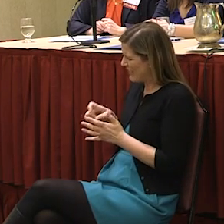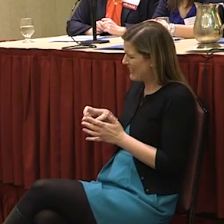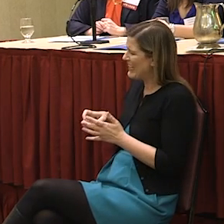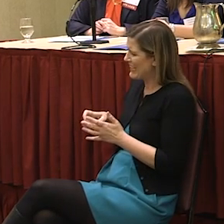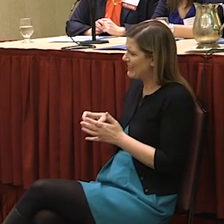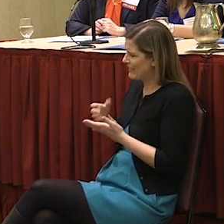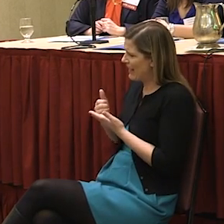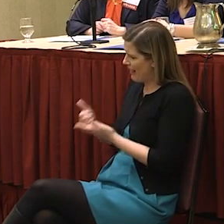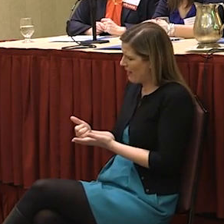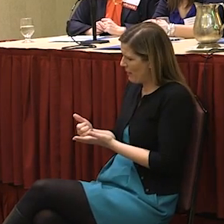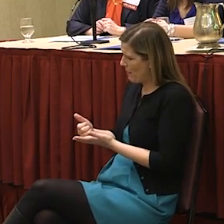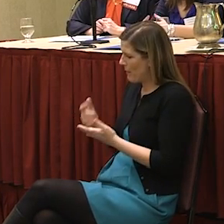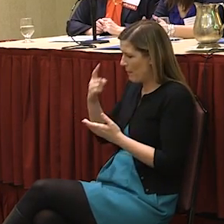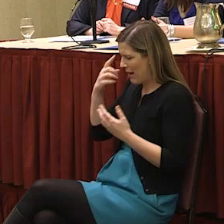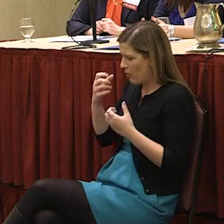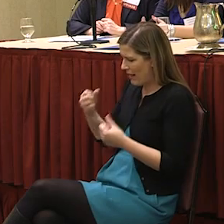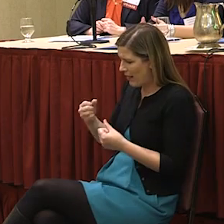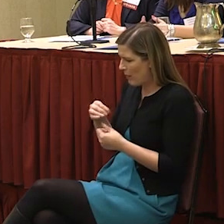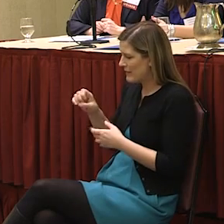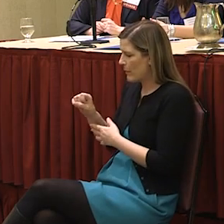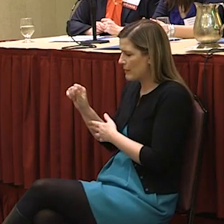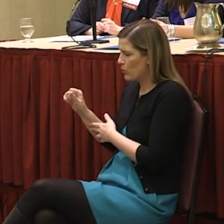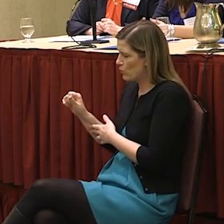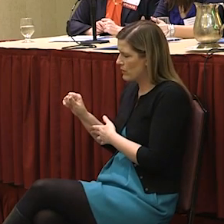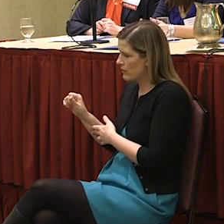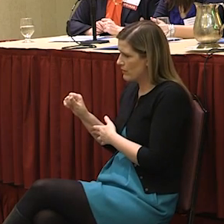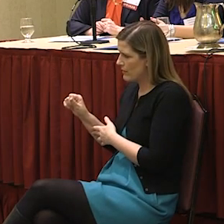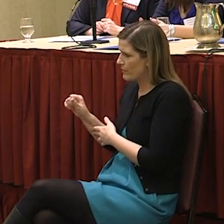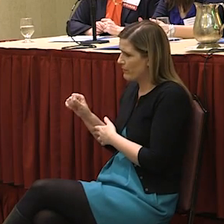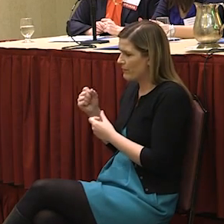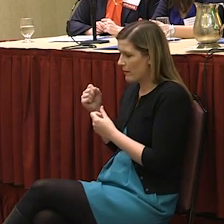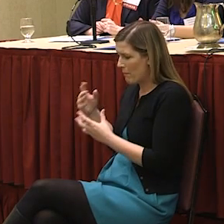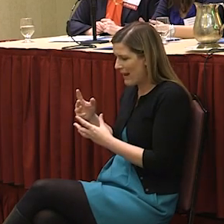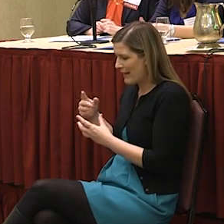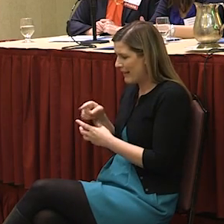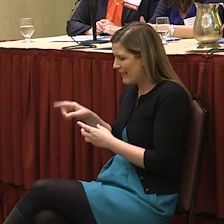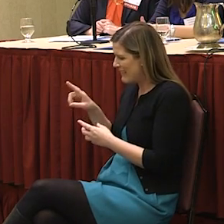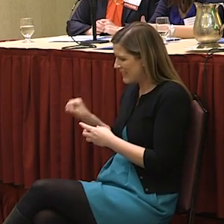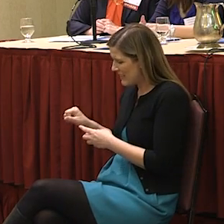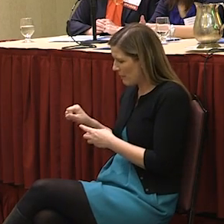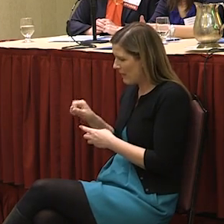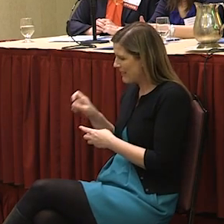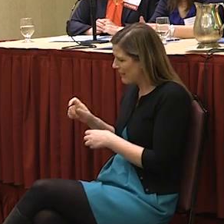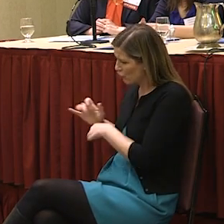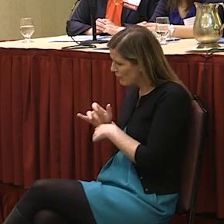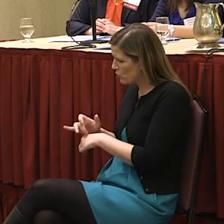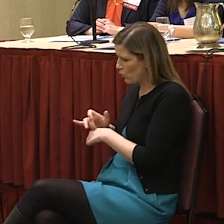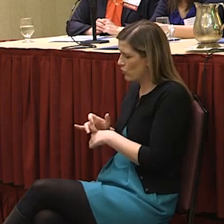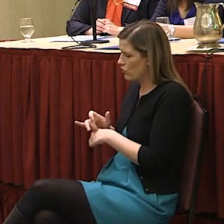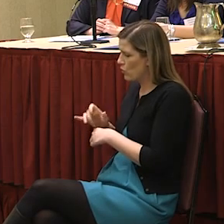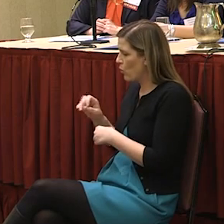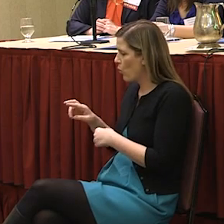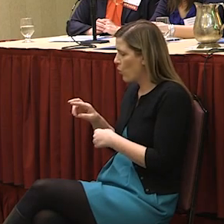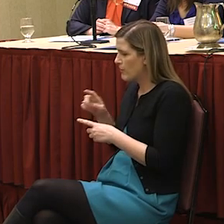from a disparities perspective with mental health and substance abuse treatment. A lot of folks who are disabled down there and need resource.